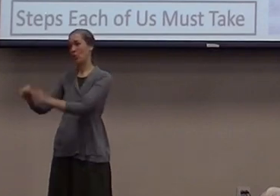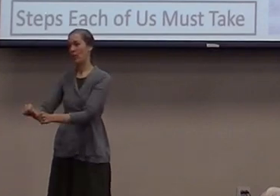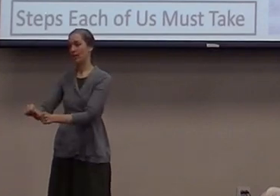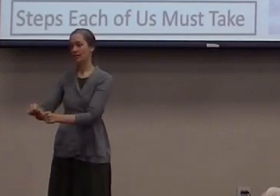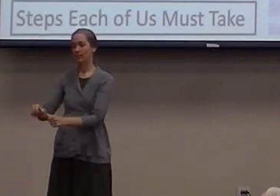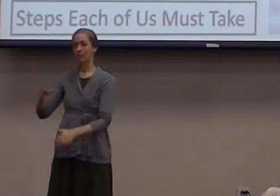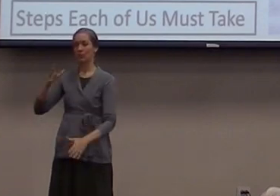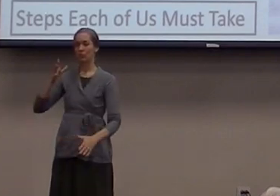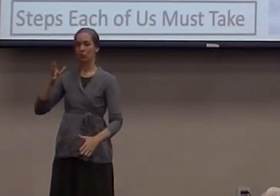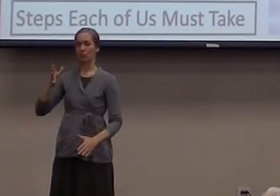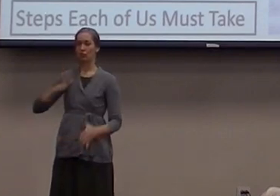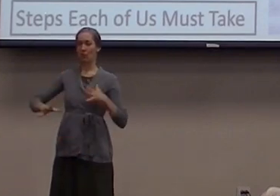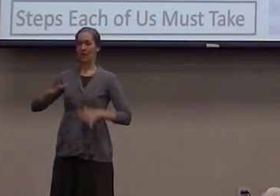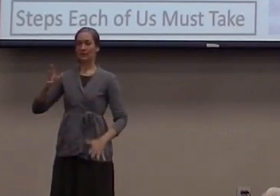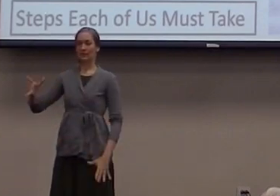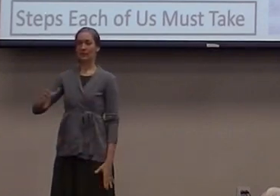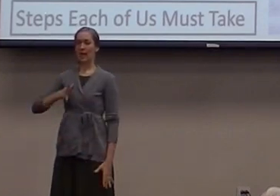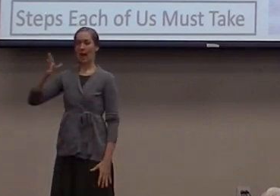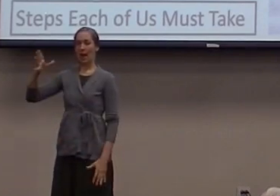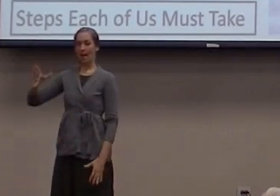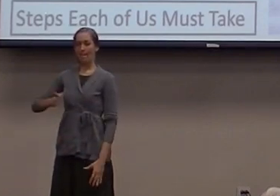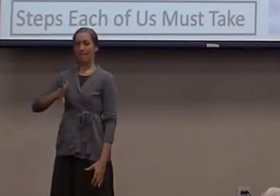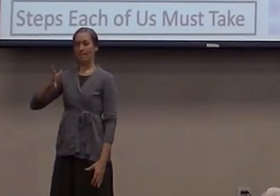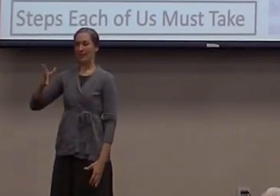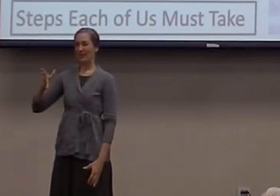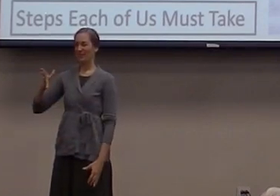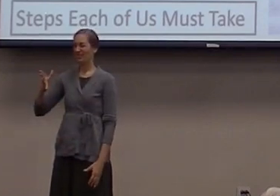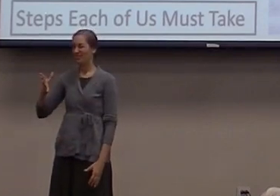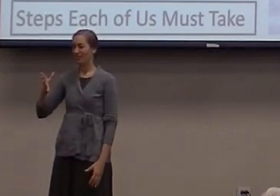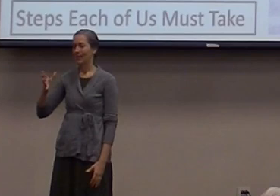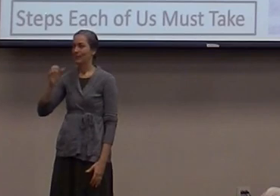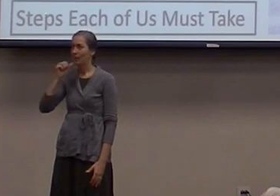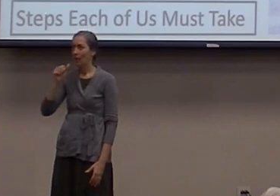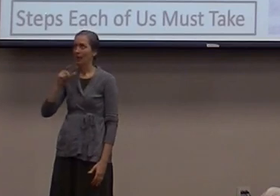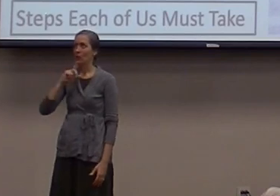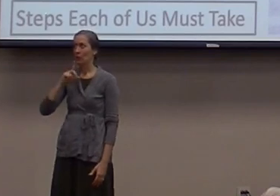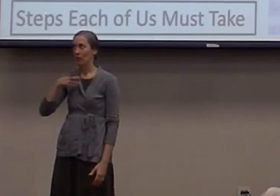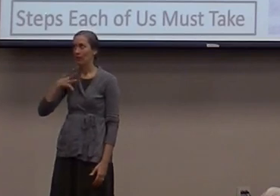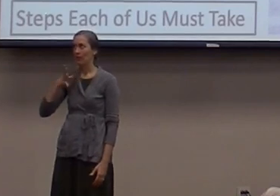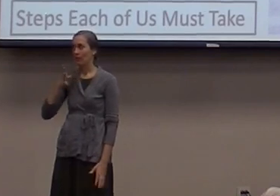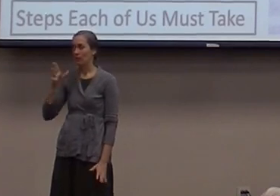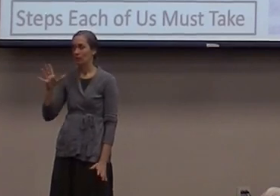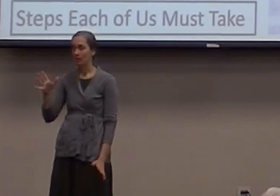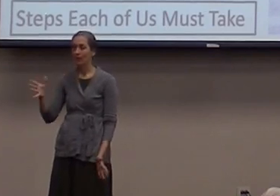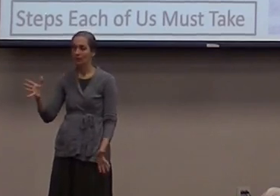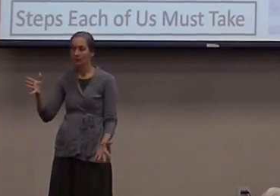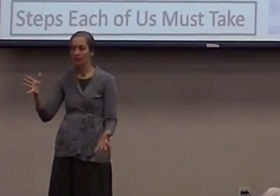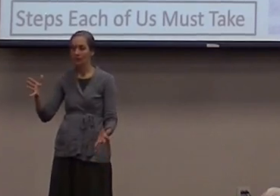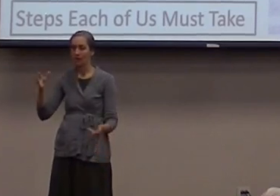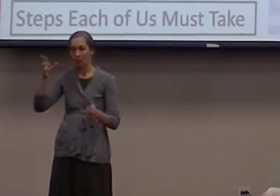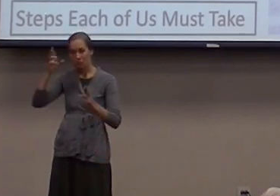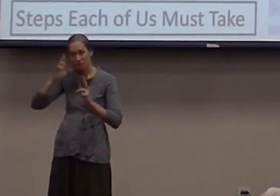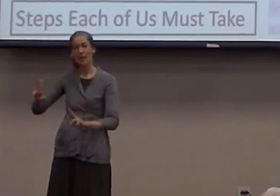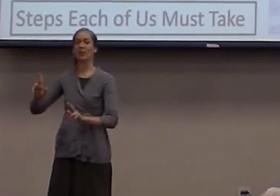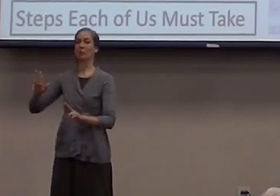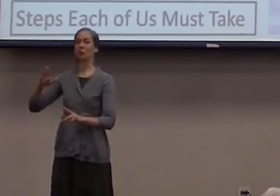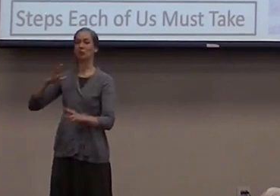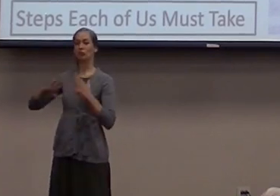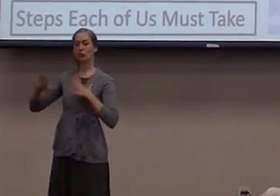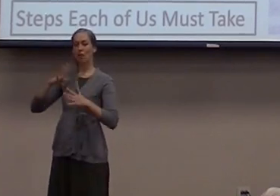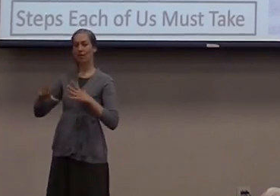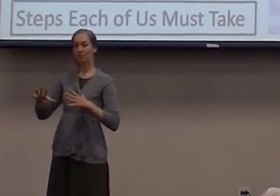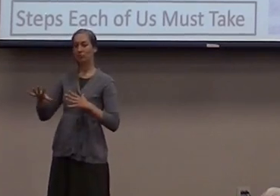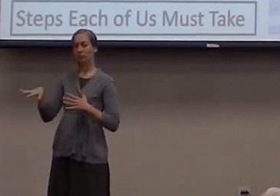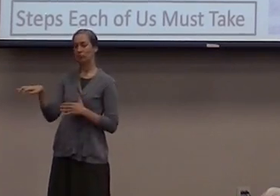Dress up. I don't mean dressing up really fancy, but dress up pretty respectable. Dress up like we